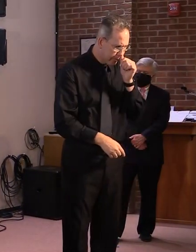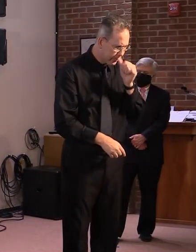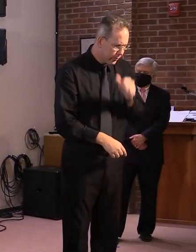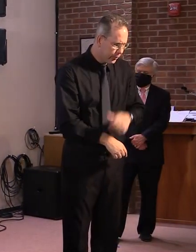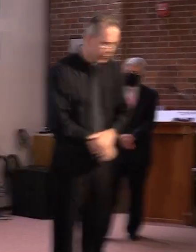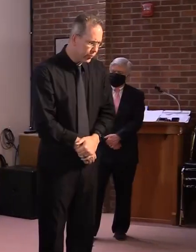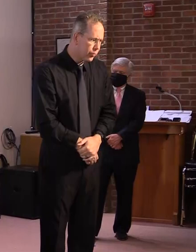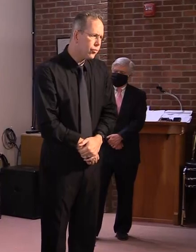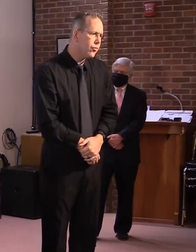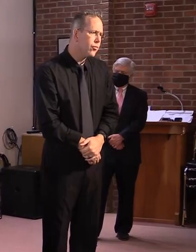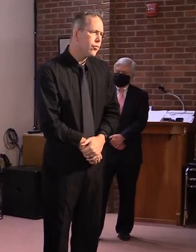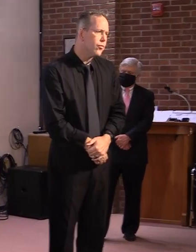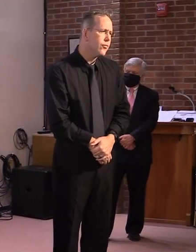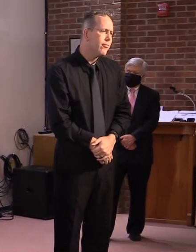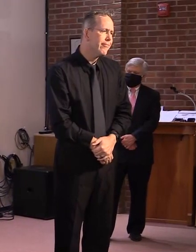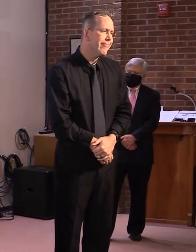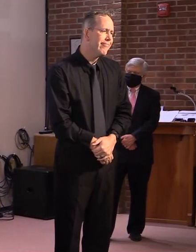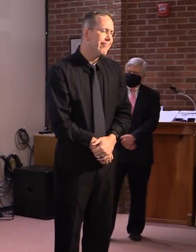Good morning, Governor.